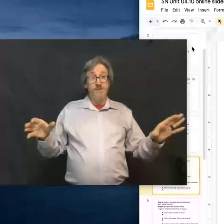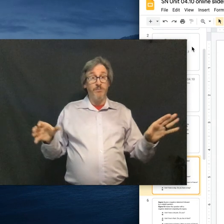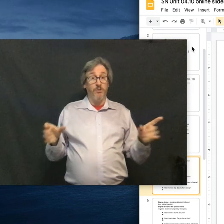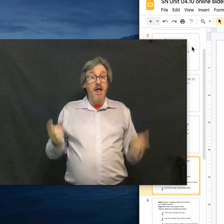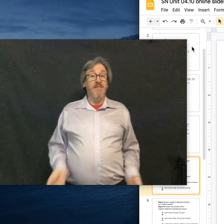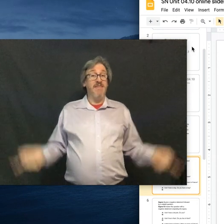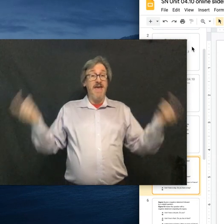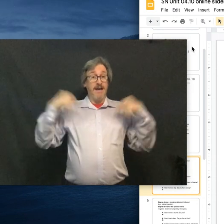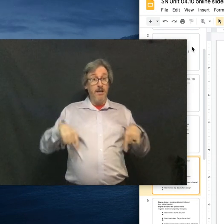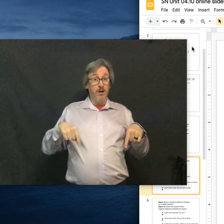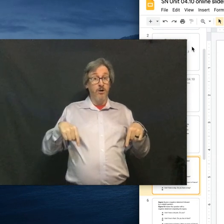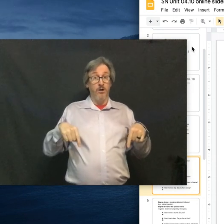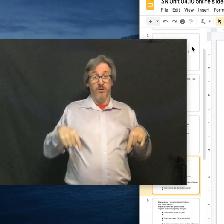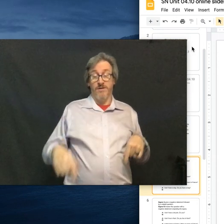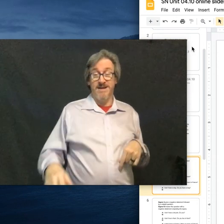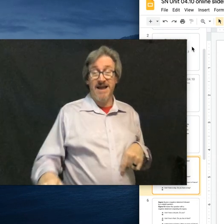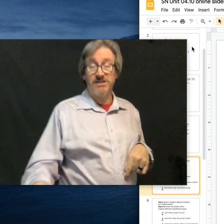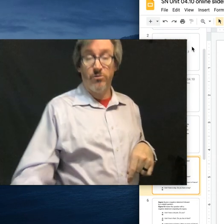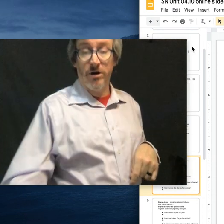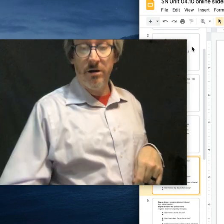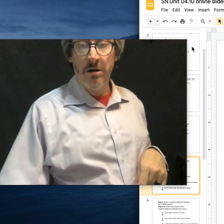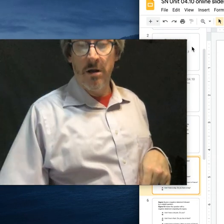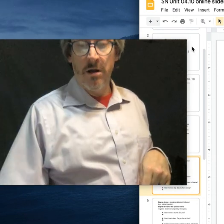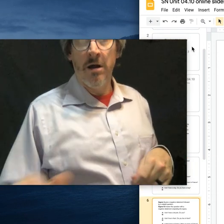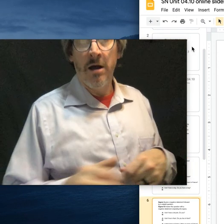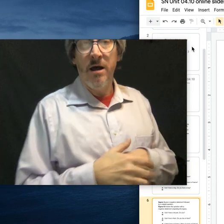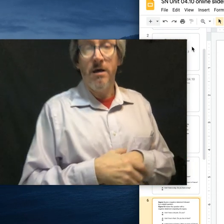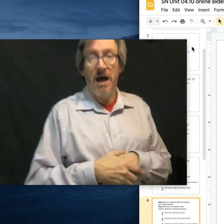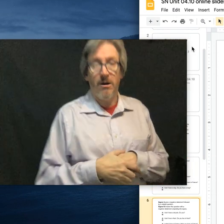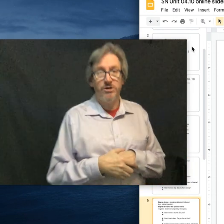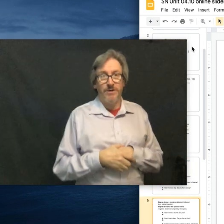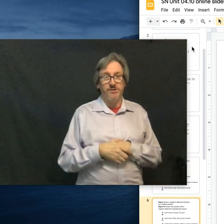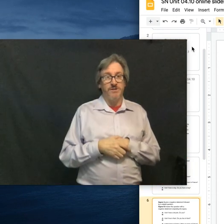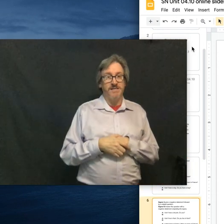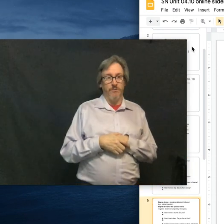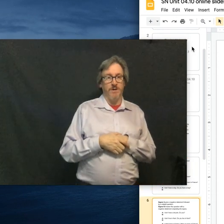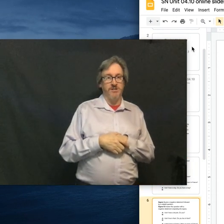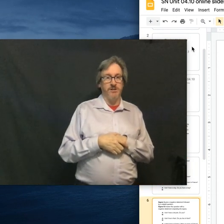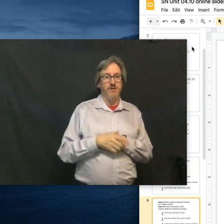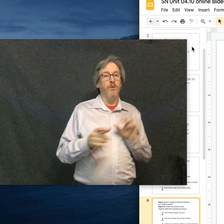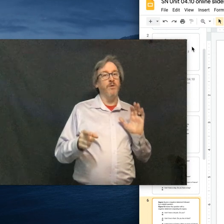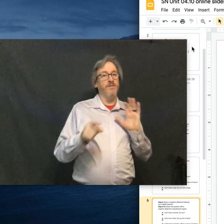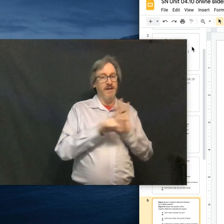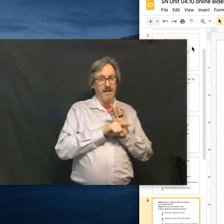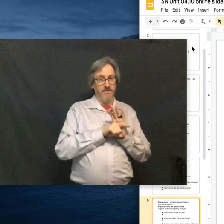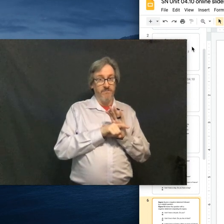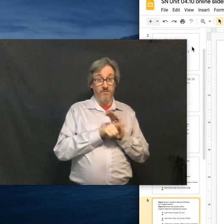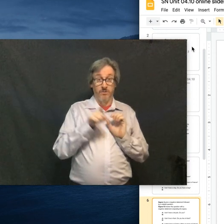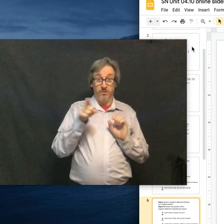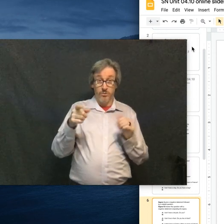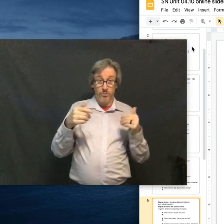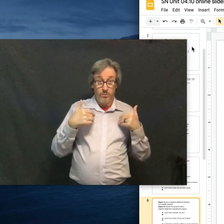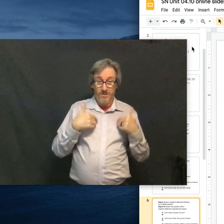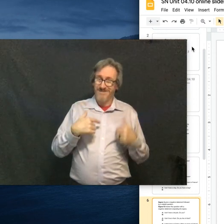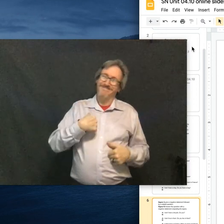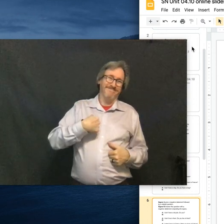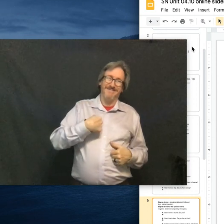So simple. Then the next one, how would you answer the same questions with a negative?